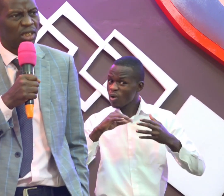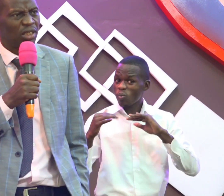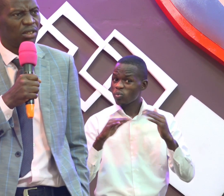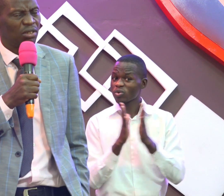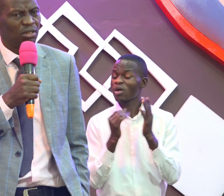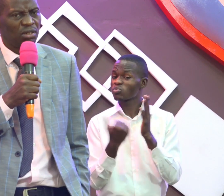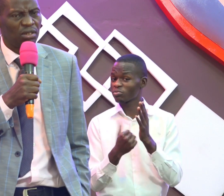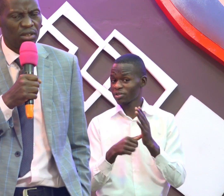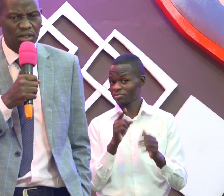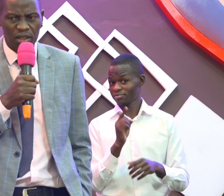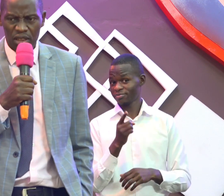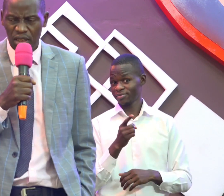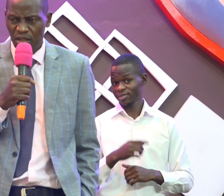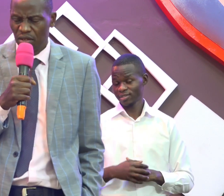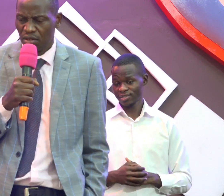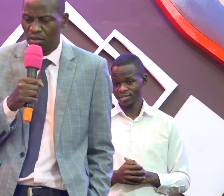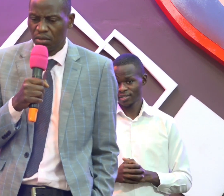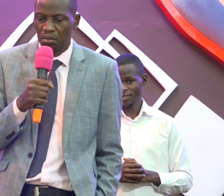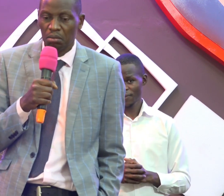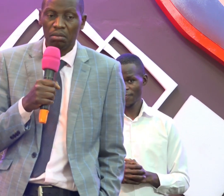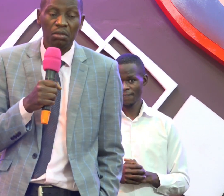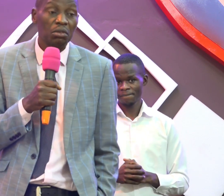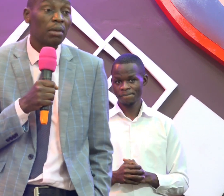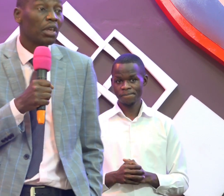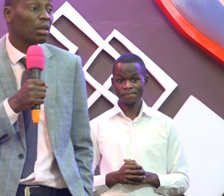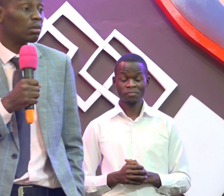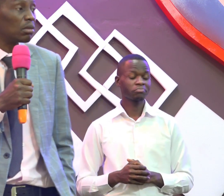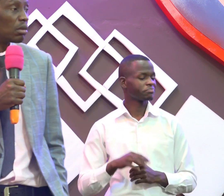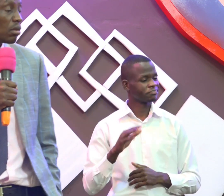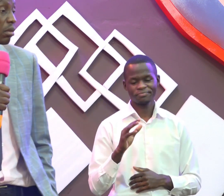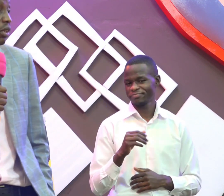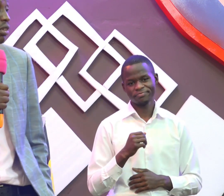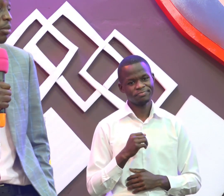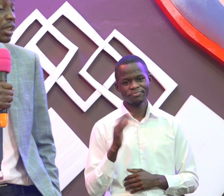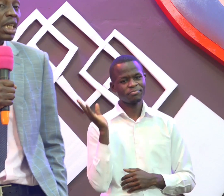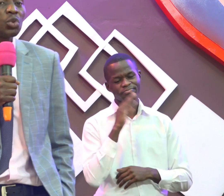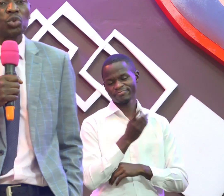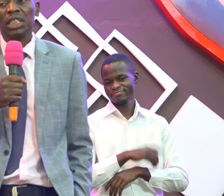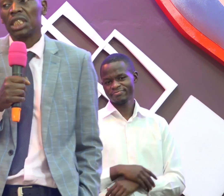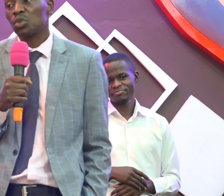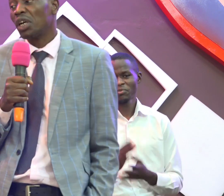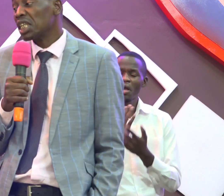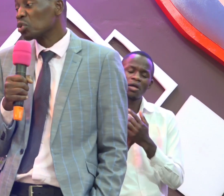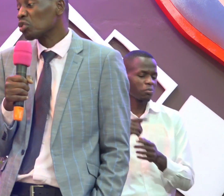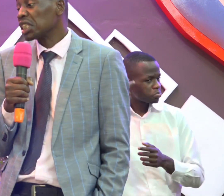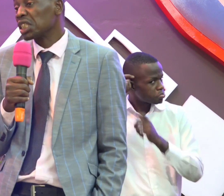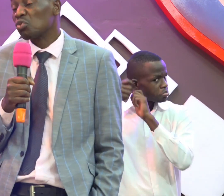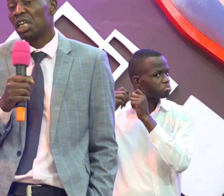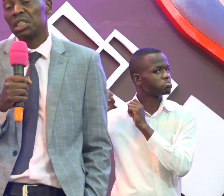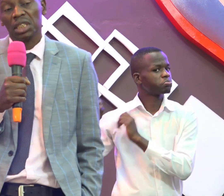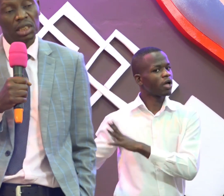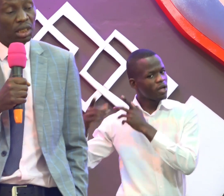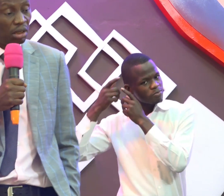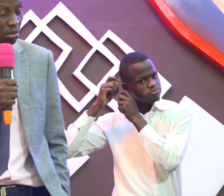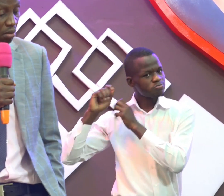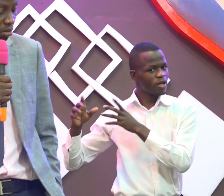suffering with this COVID. Shall we ever make our hair? Tulabye. Fetulabye. Zezikutuka zezigweri. Zezikutuka